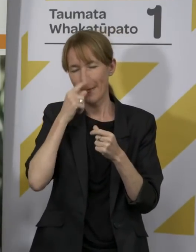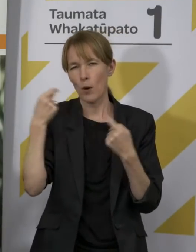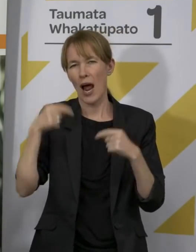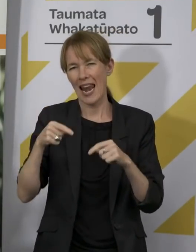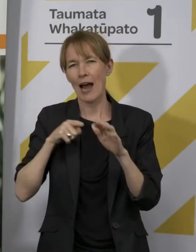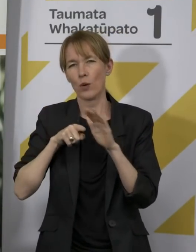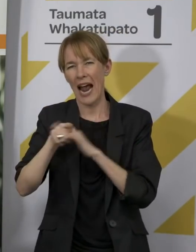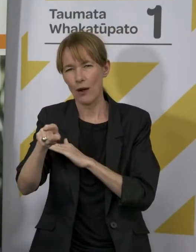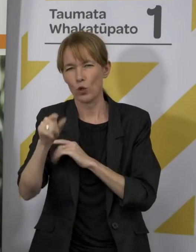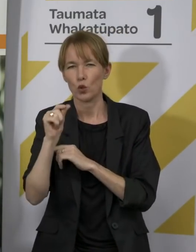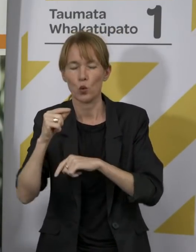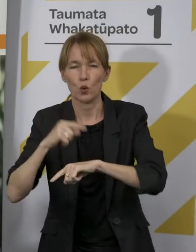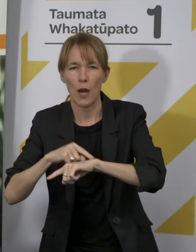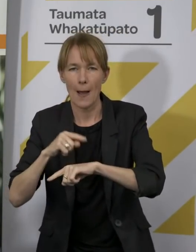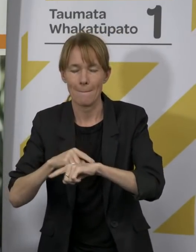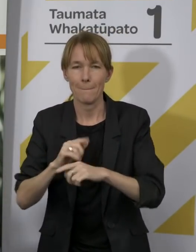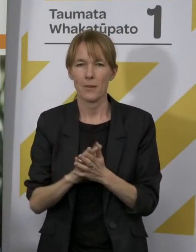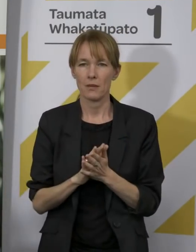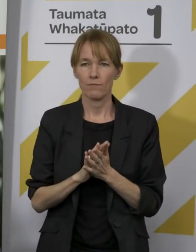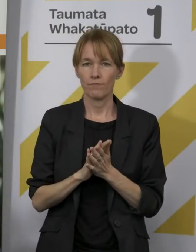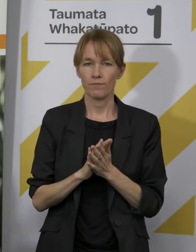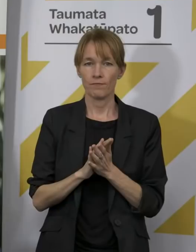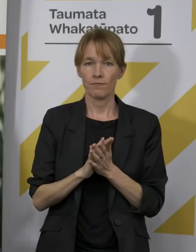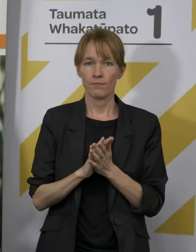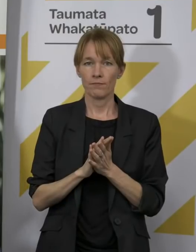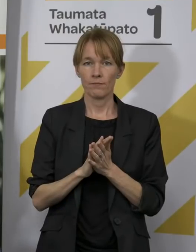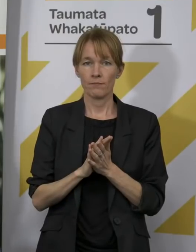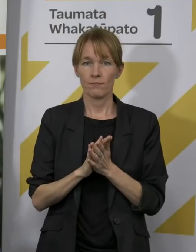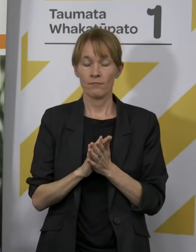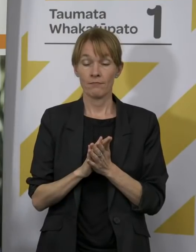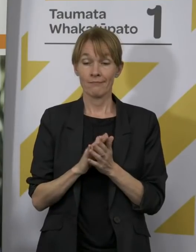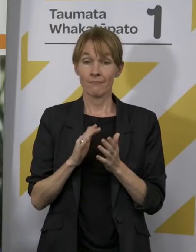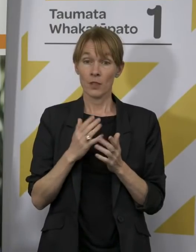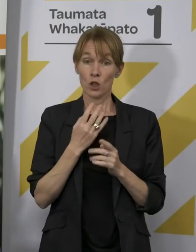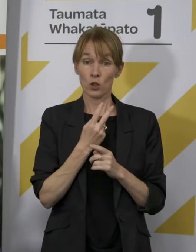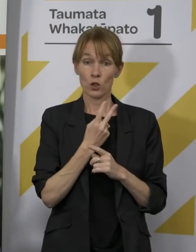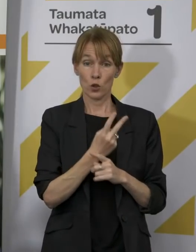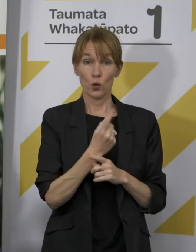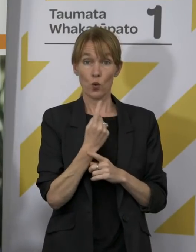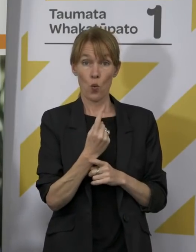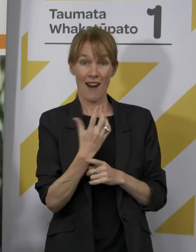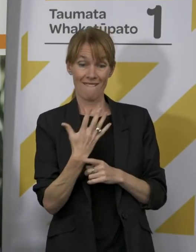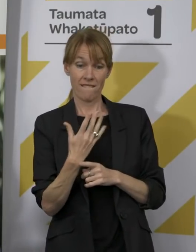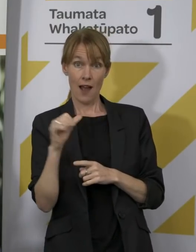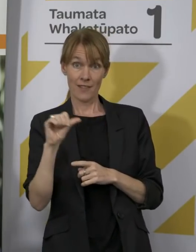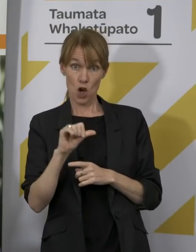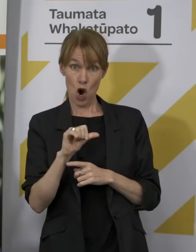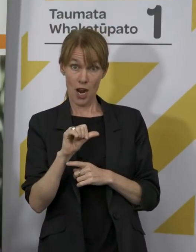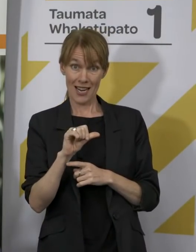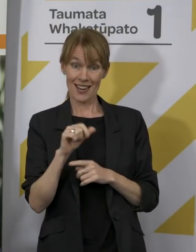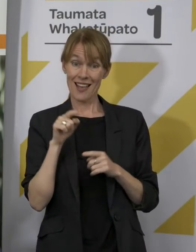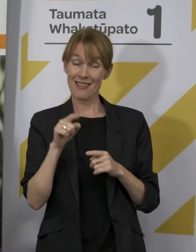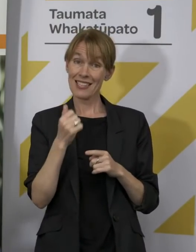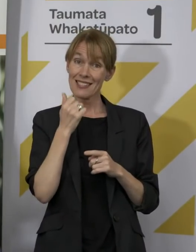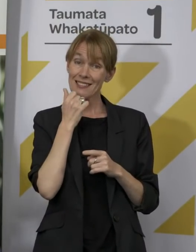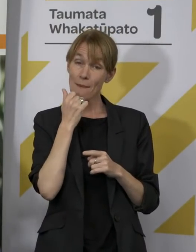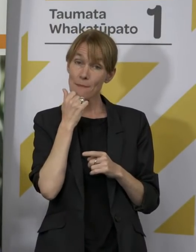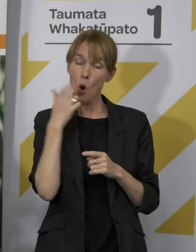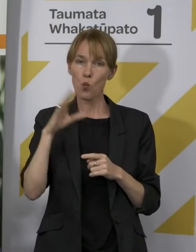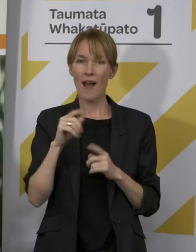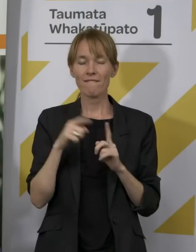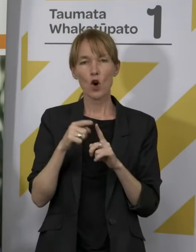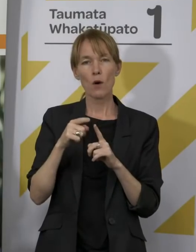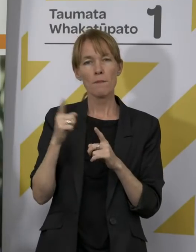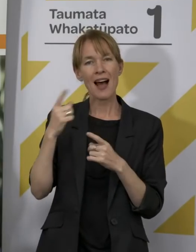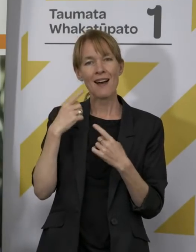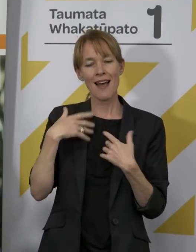was the 6th to the 13th. So that figure of 2159 is we've got from Healthline, because